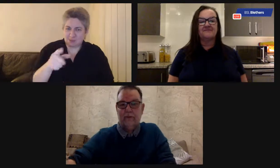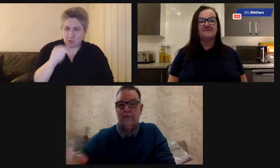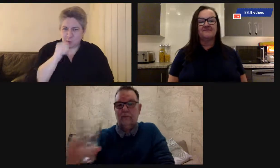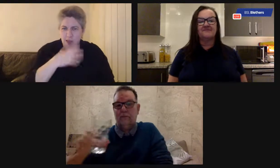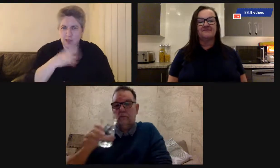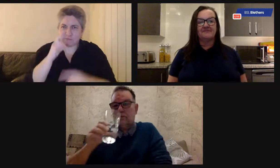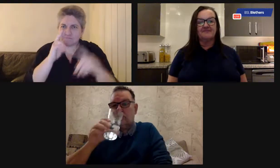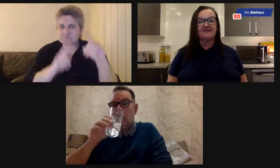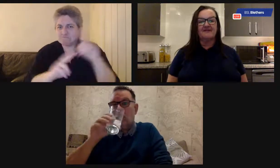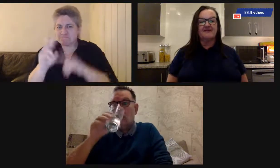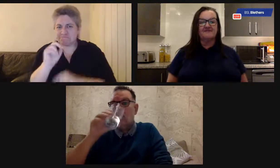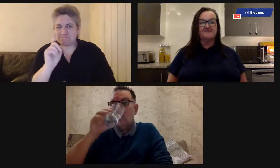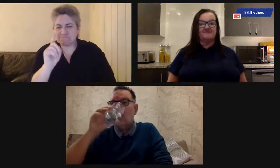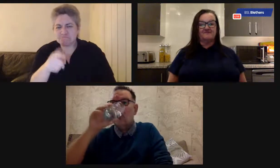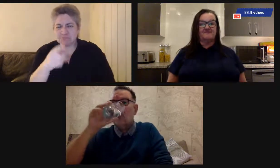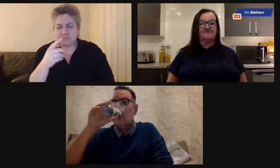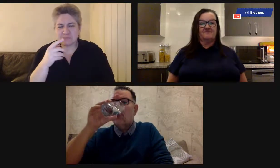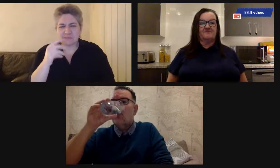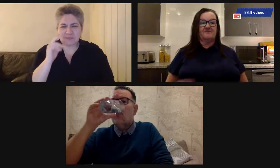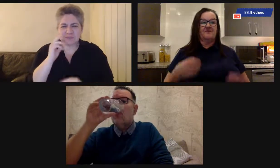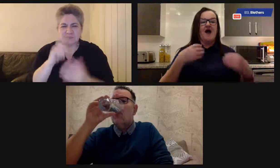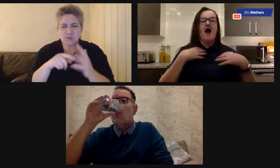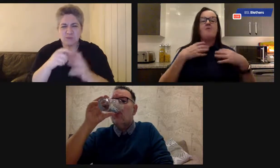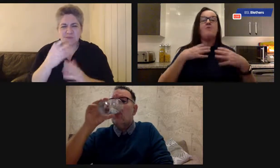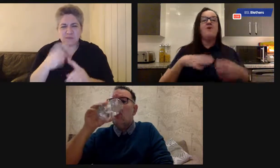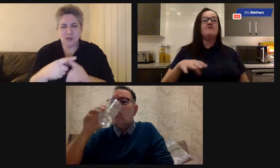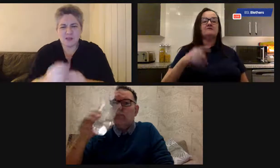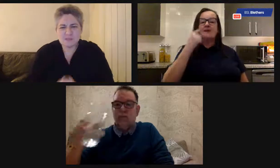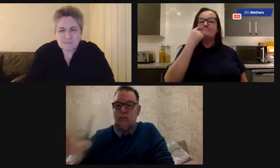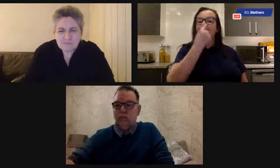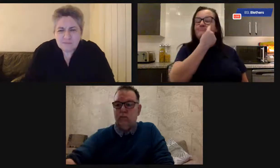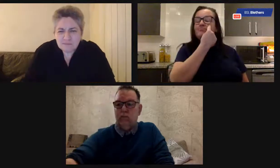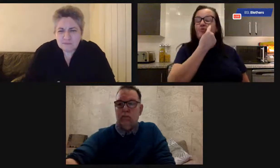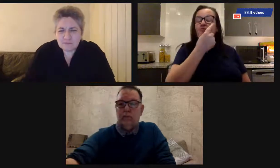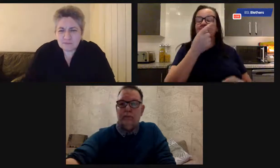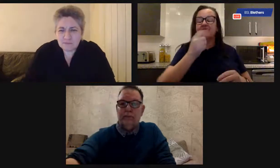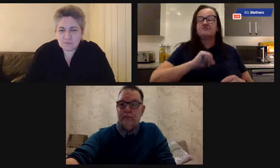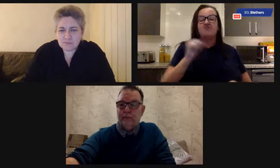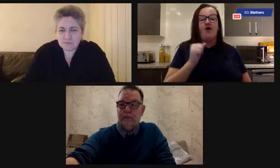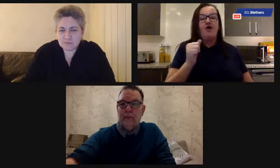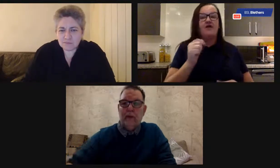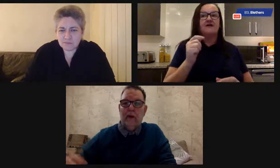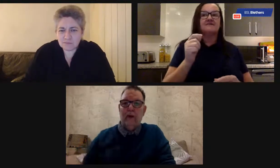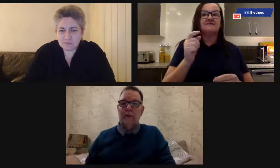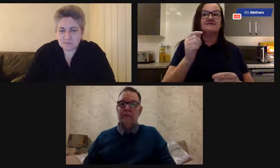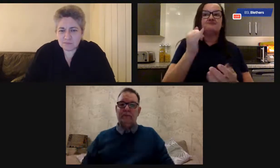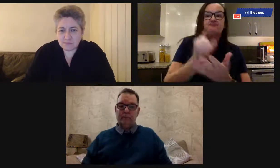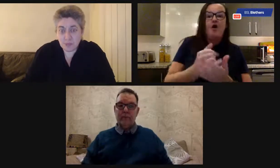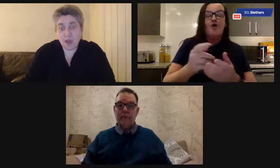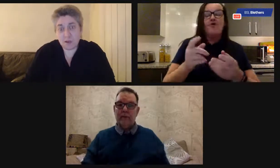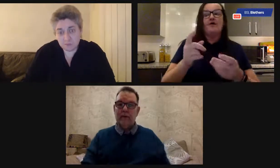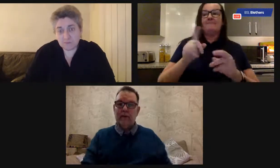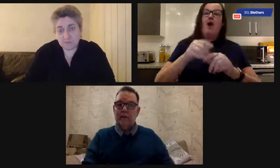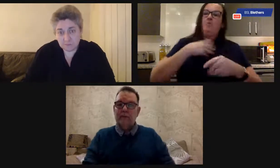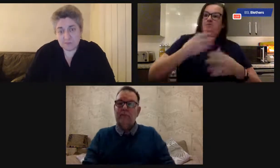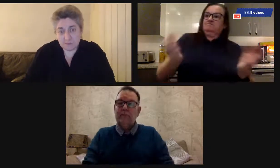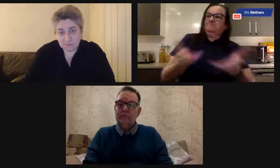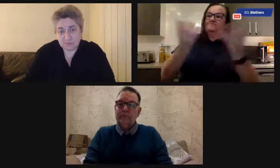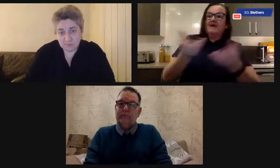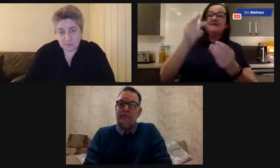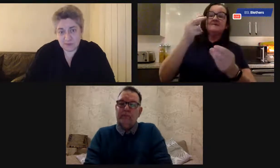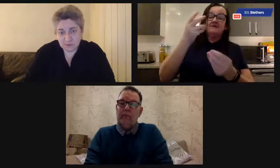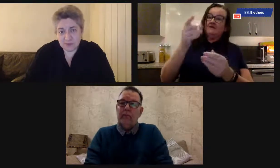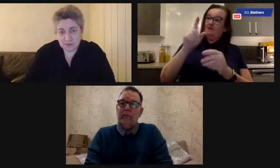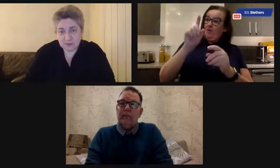just new there, so you must have loads of different ideas and directions where you're going. What I would like to